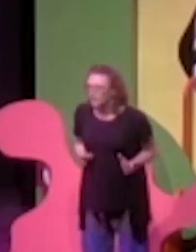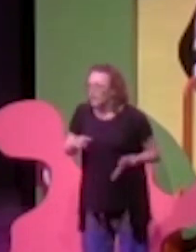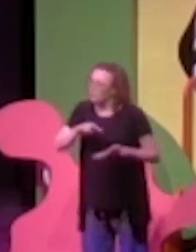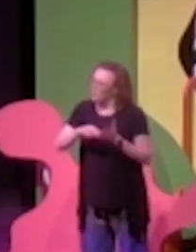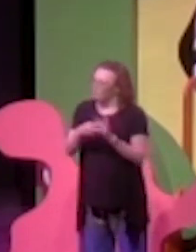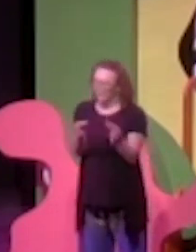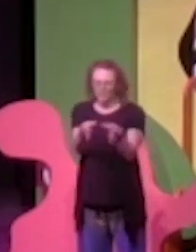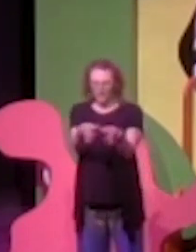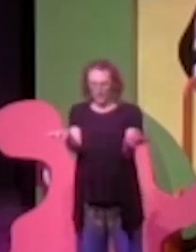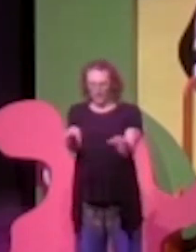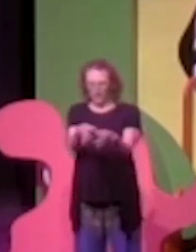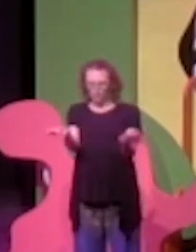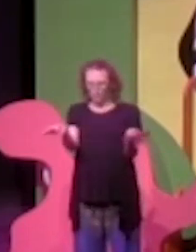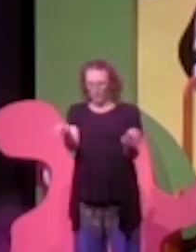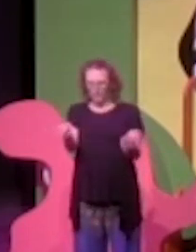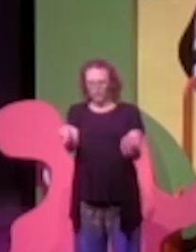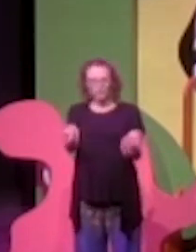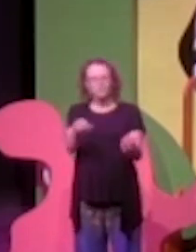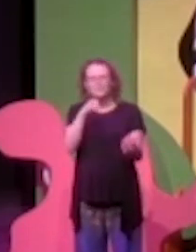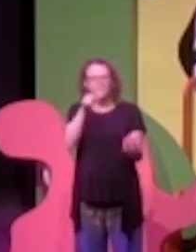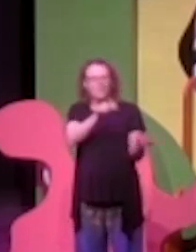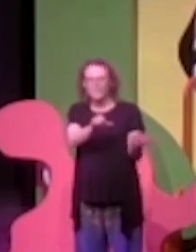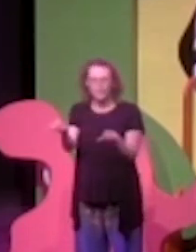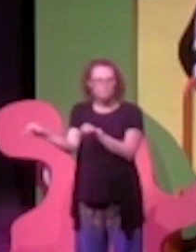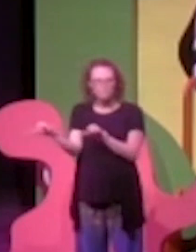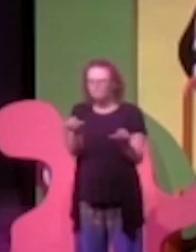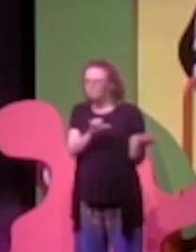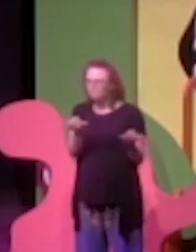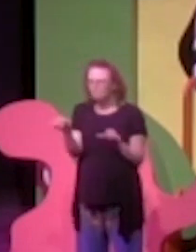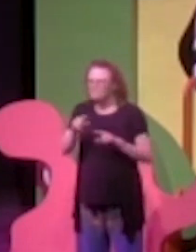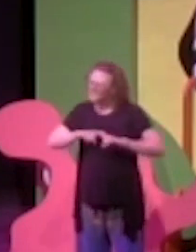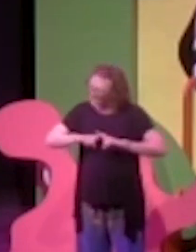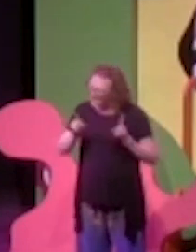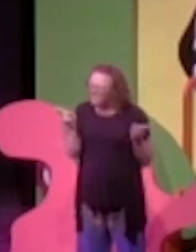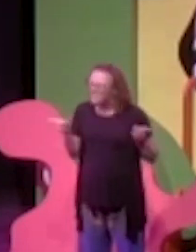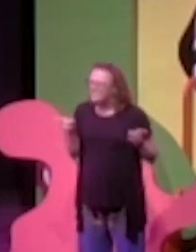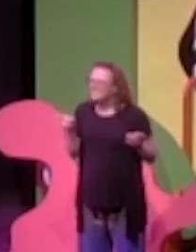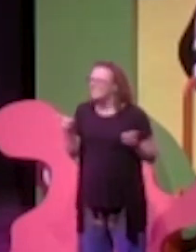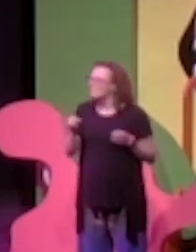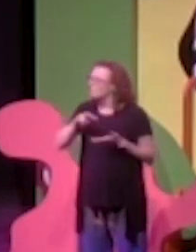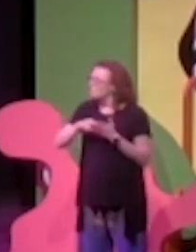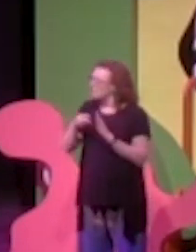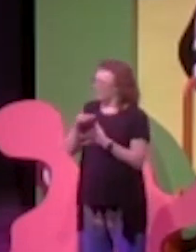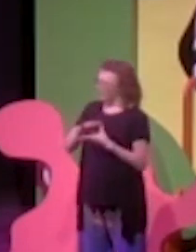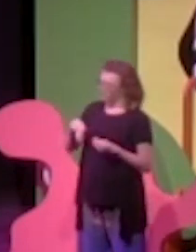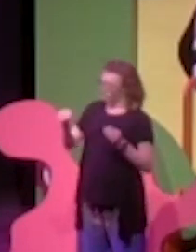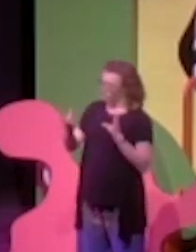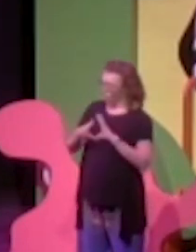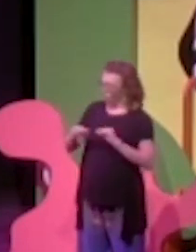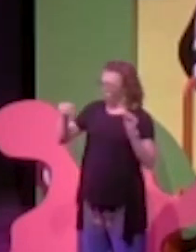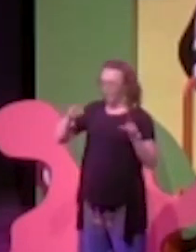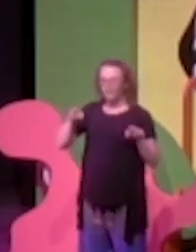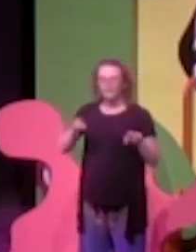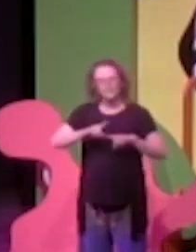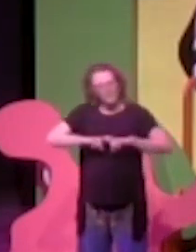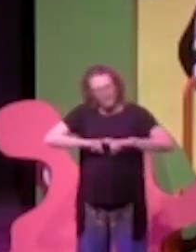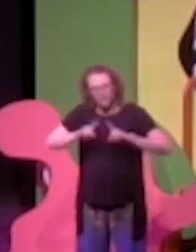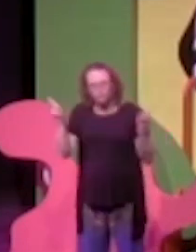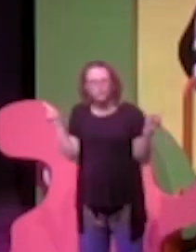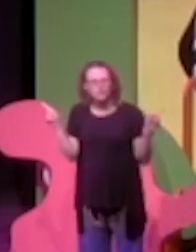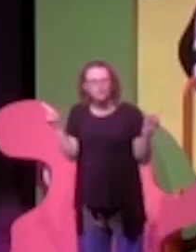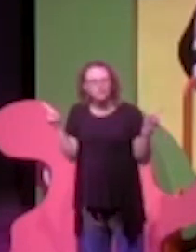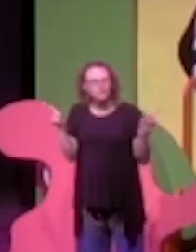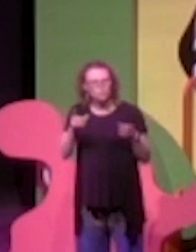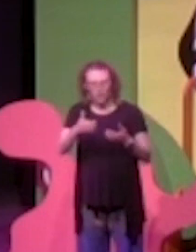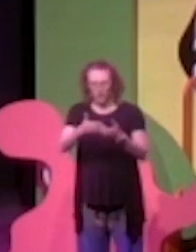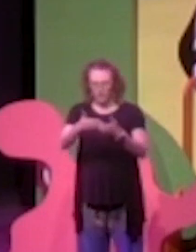language, and we're not advancing the same narrative that artists are integral to this work, and that the people who did the